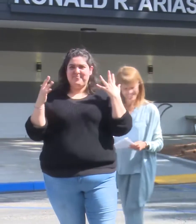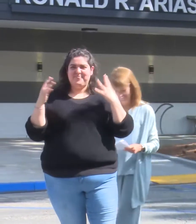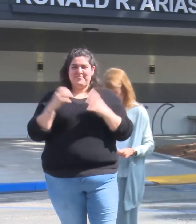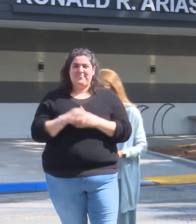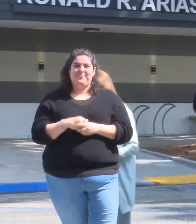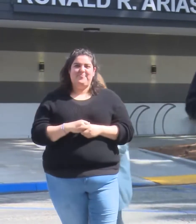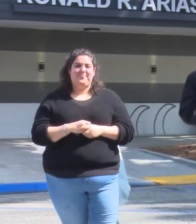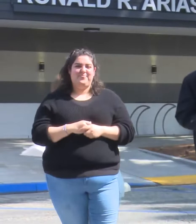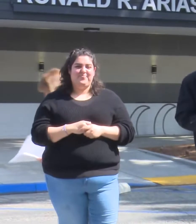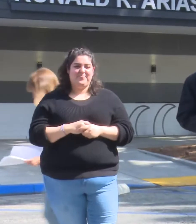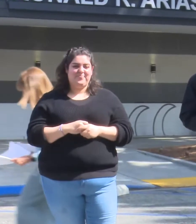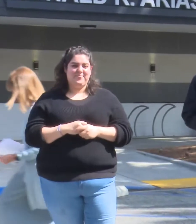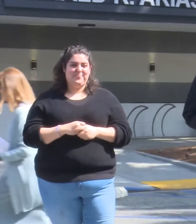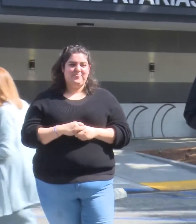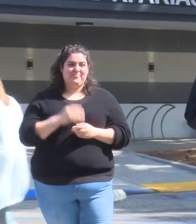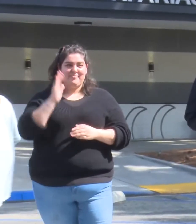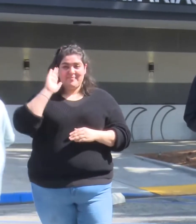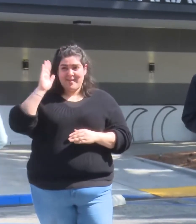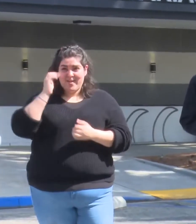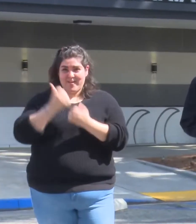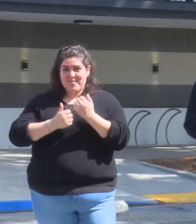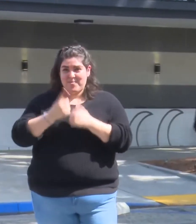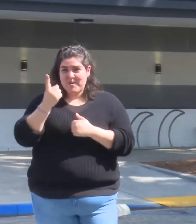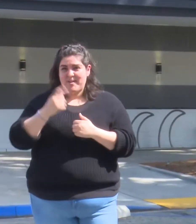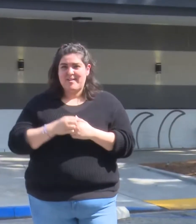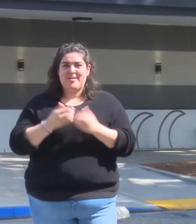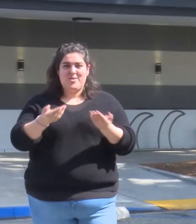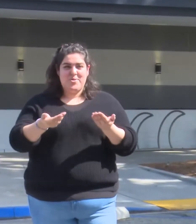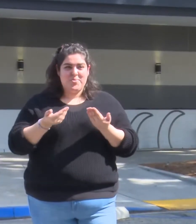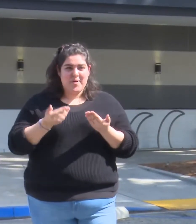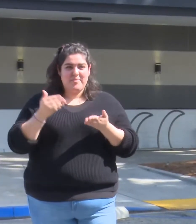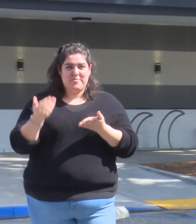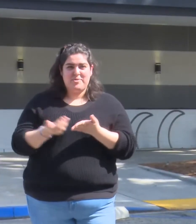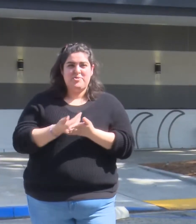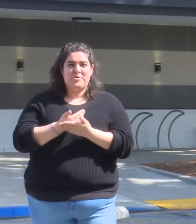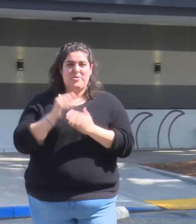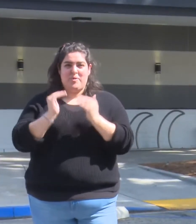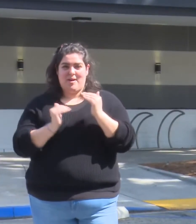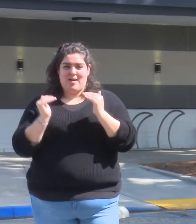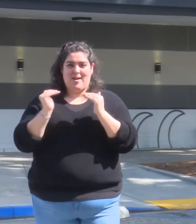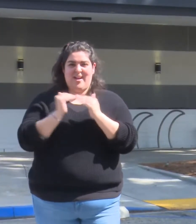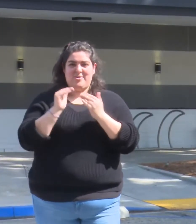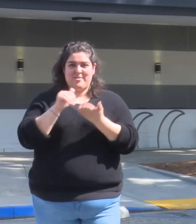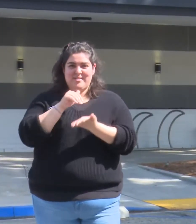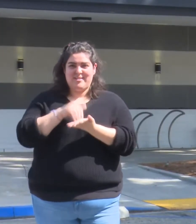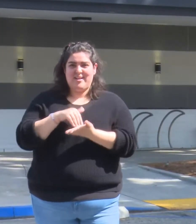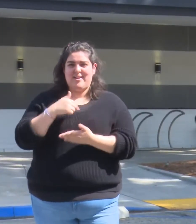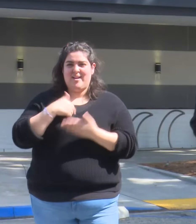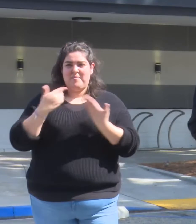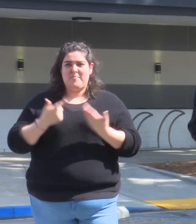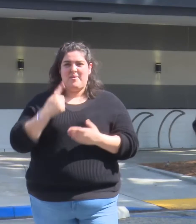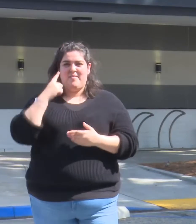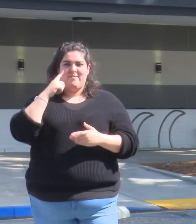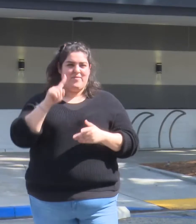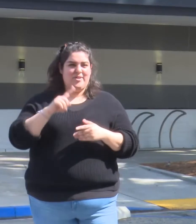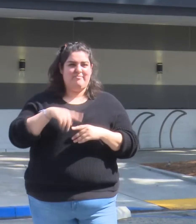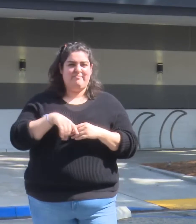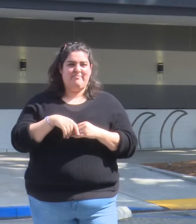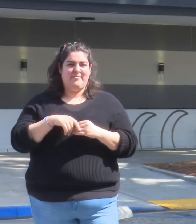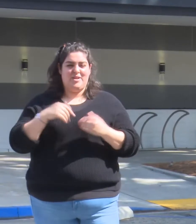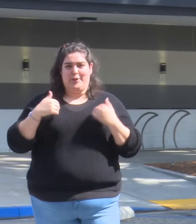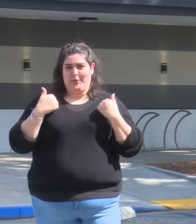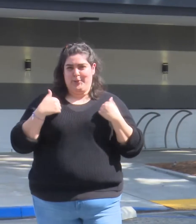Thank you. Hello, everybody, and welcome to the new Equity Center. I'm here to speak on behalf of my youth, so I'm going to